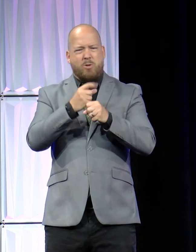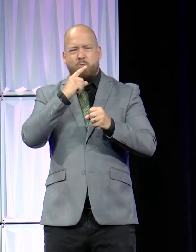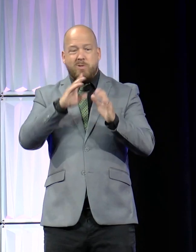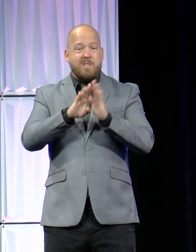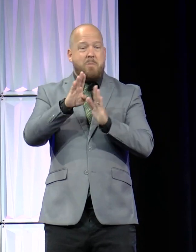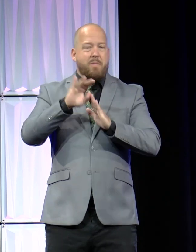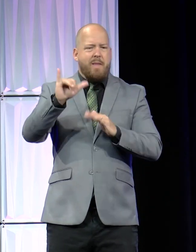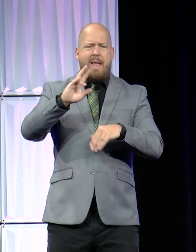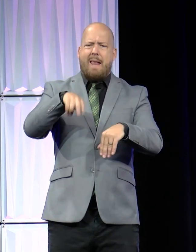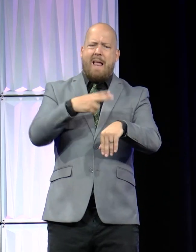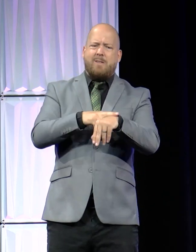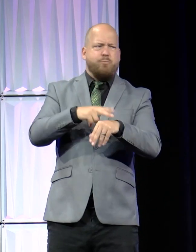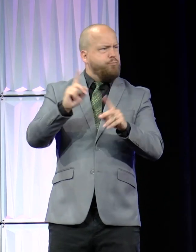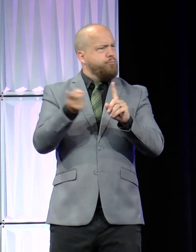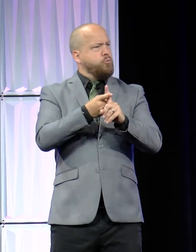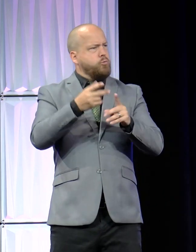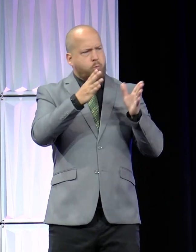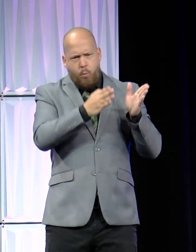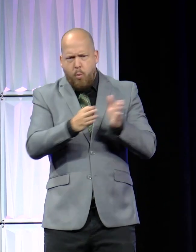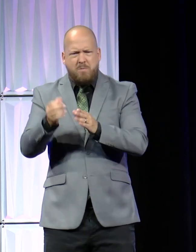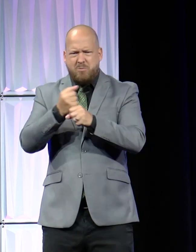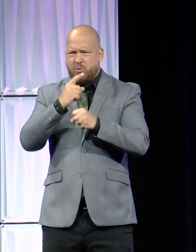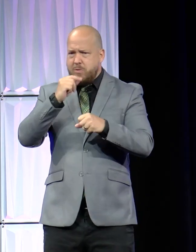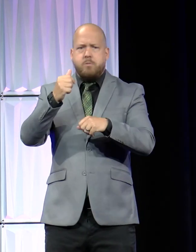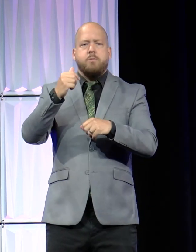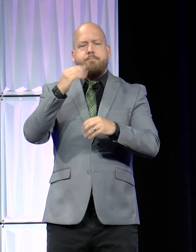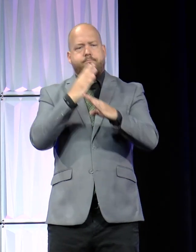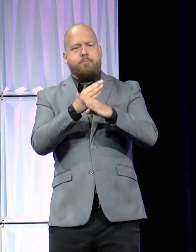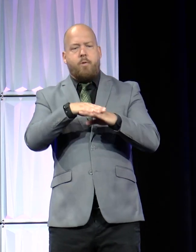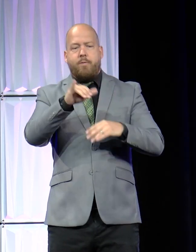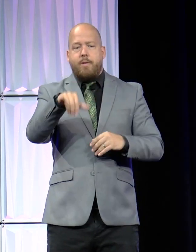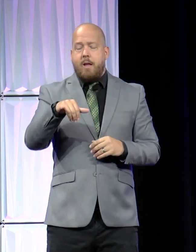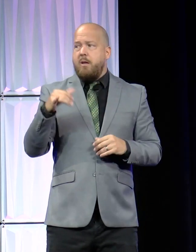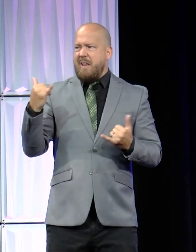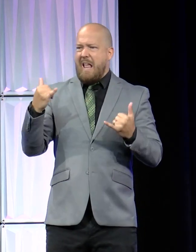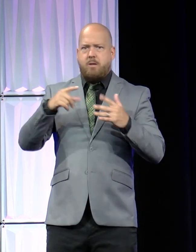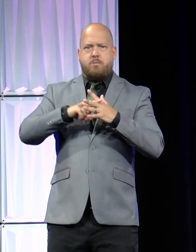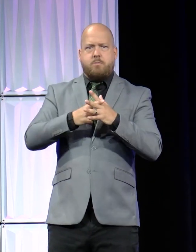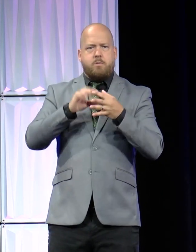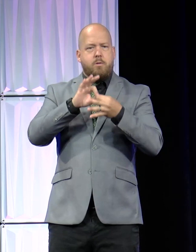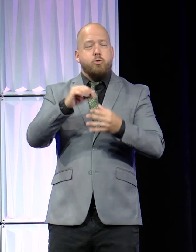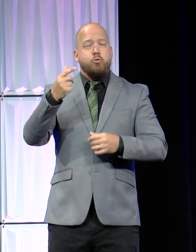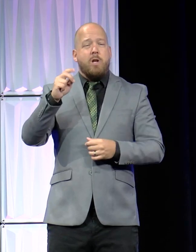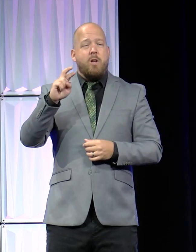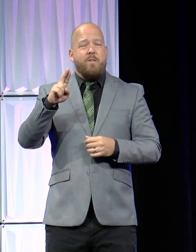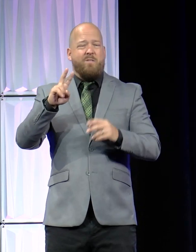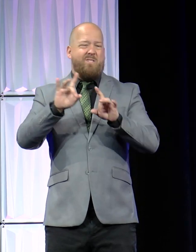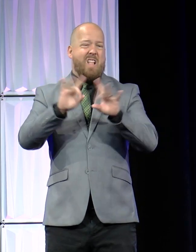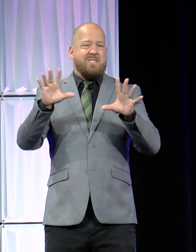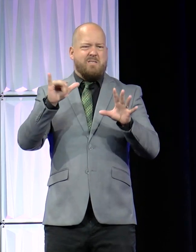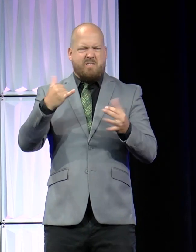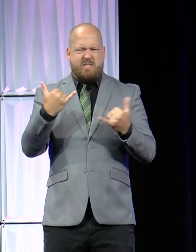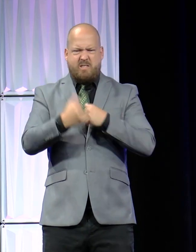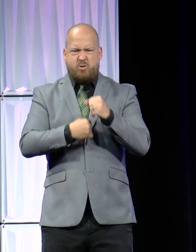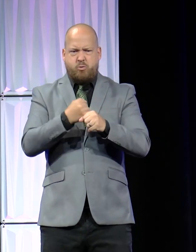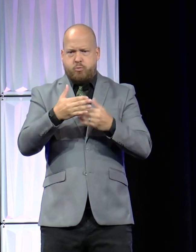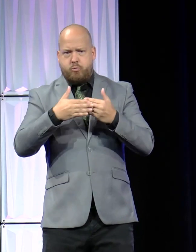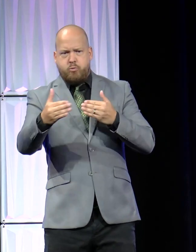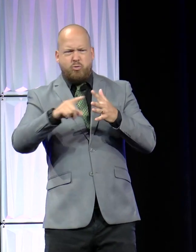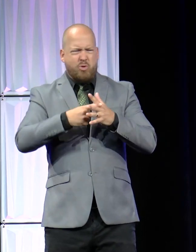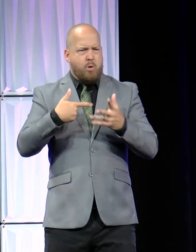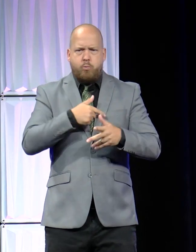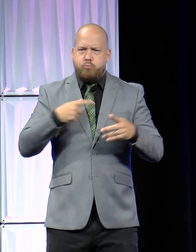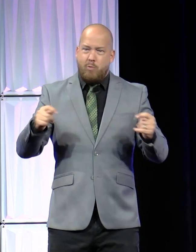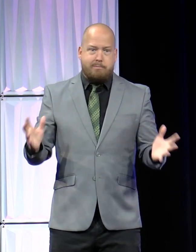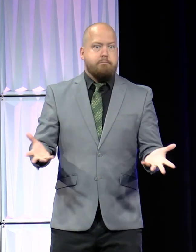end gender-based violence, recognizing that supporting survivors and promoting prevention is not limited to just one or